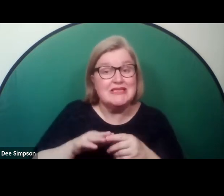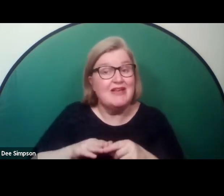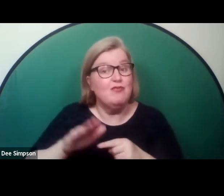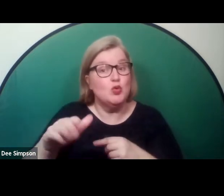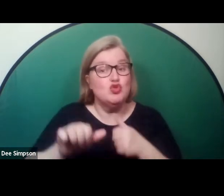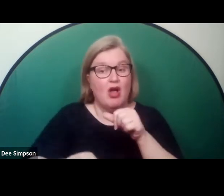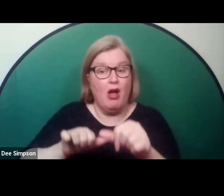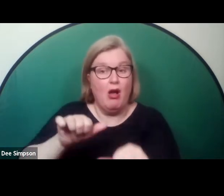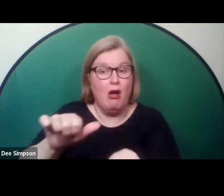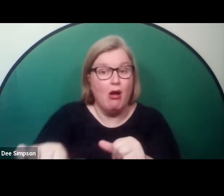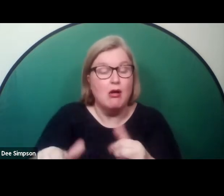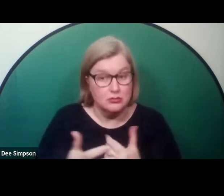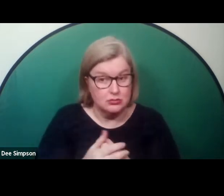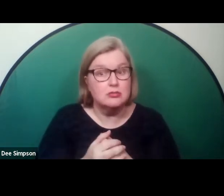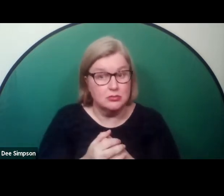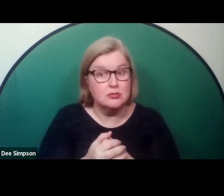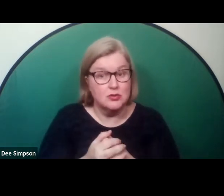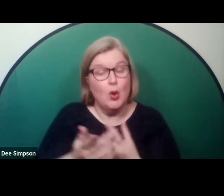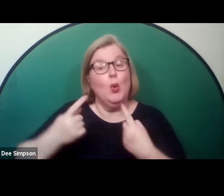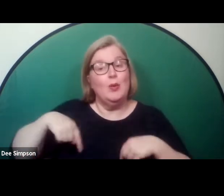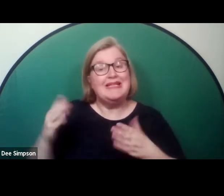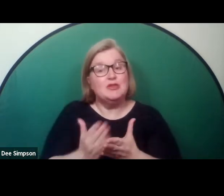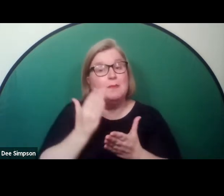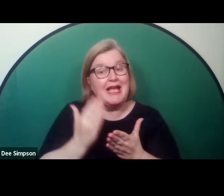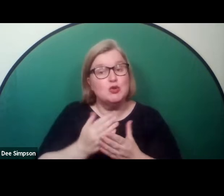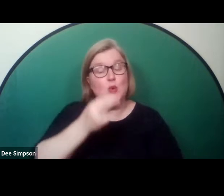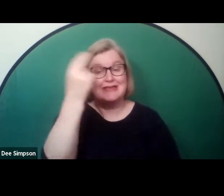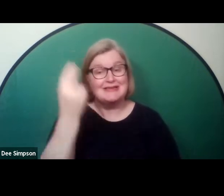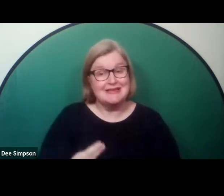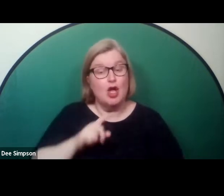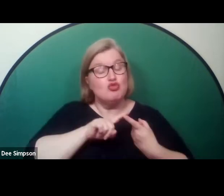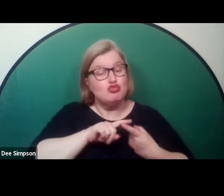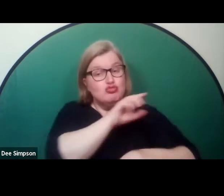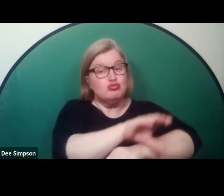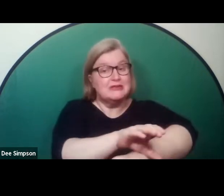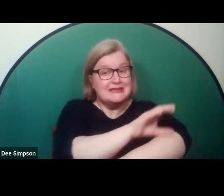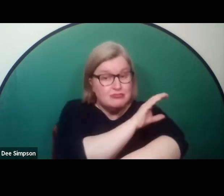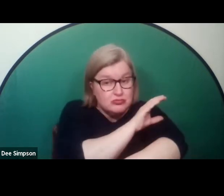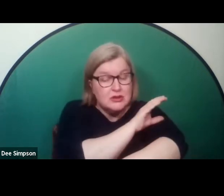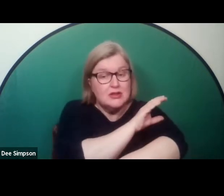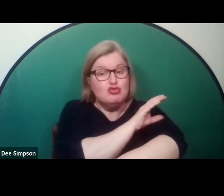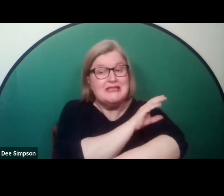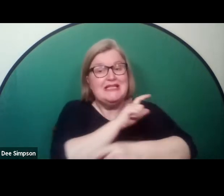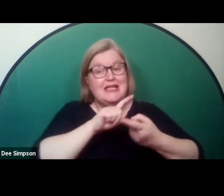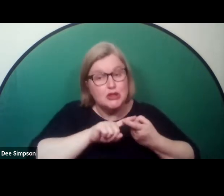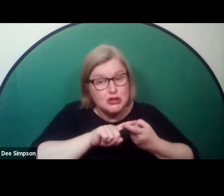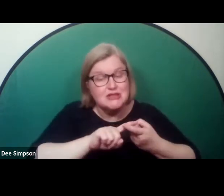solutions aren't designed with sustainability or resilience in mind, over time their